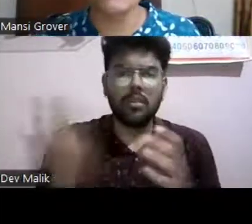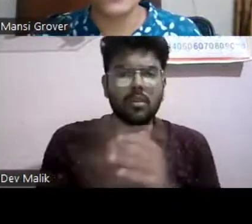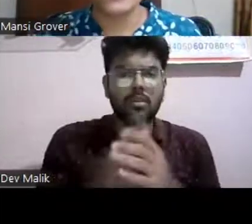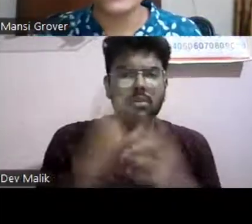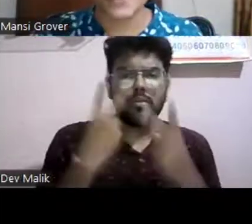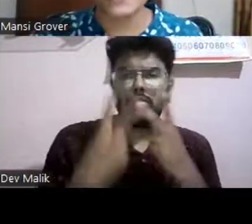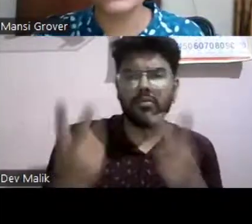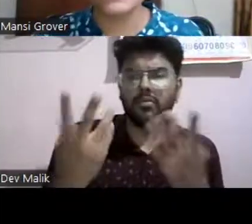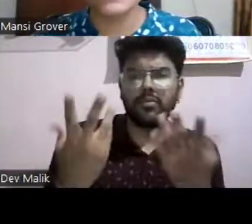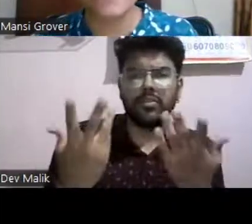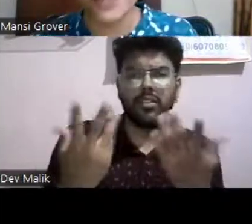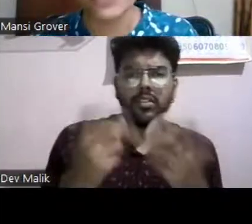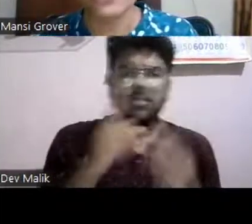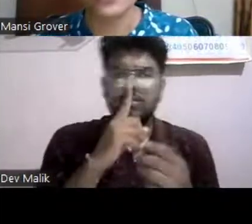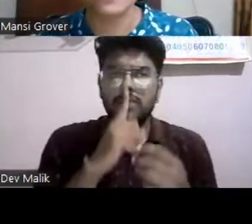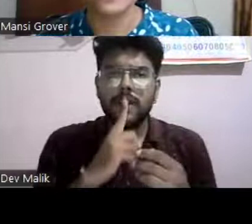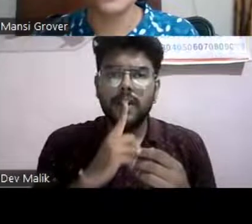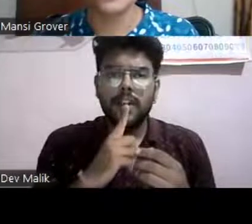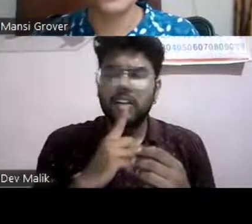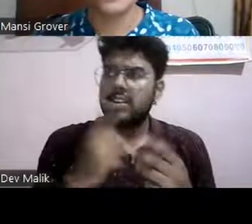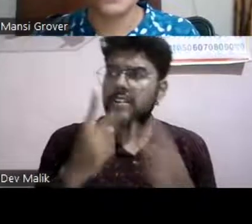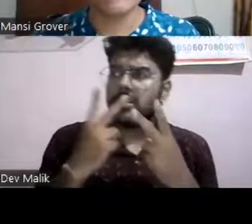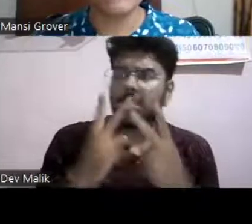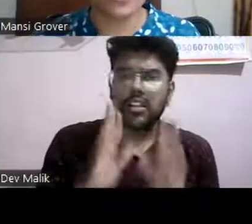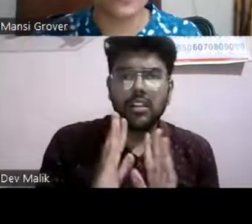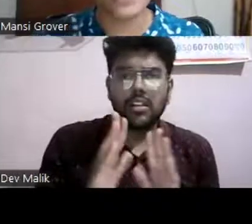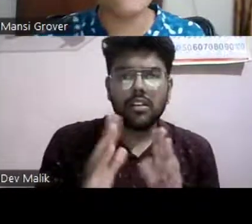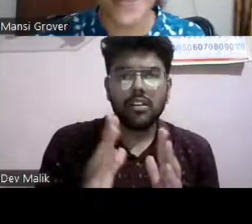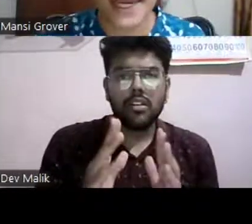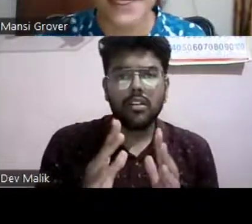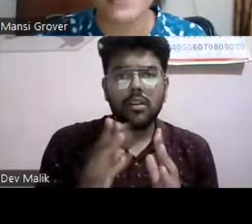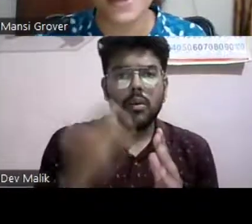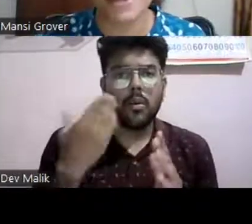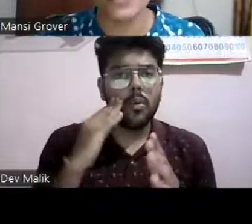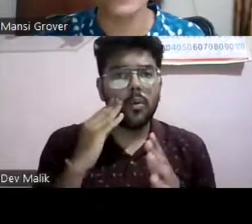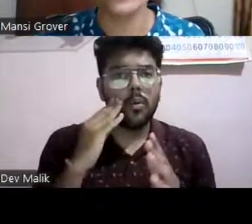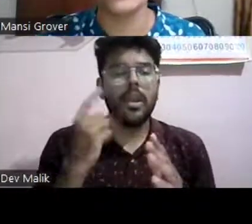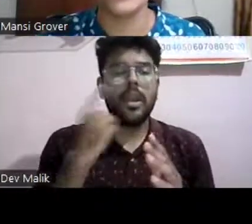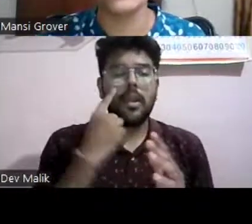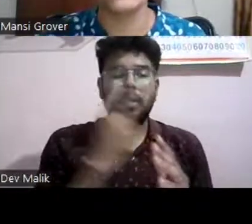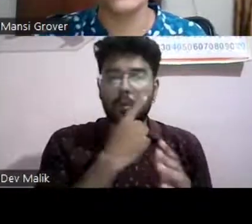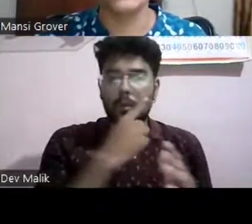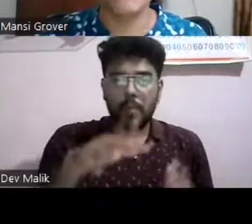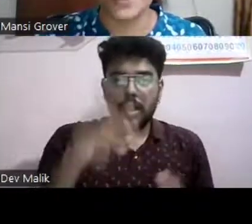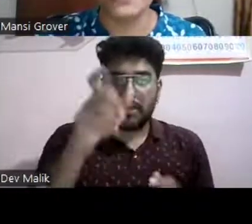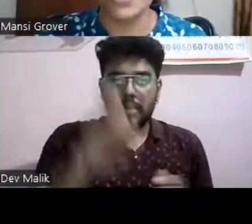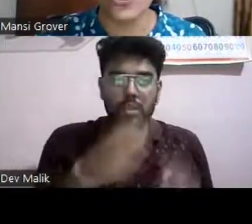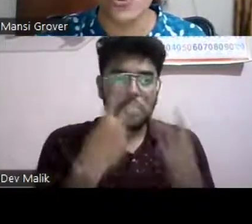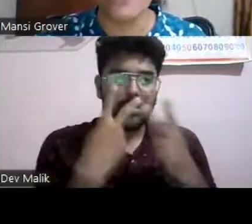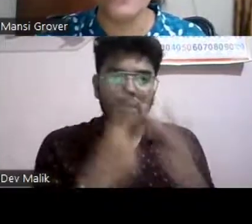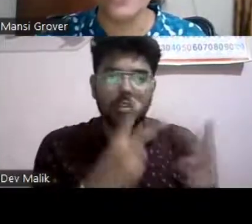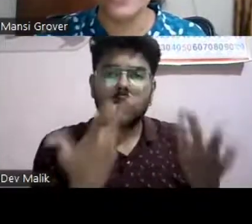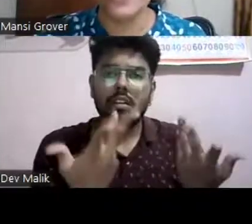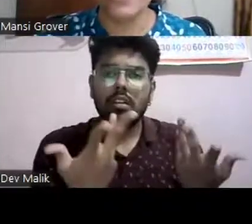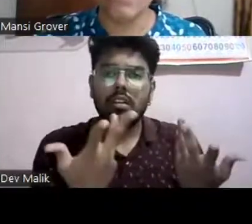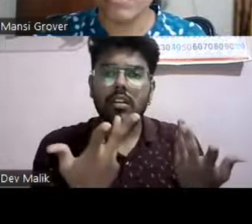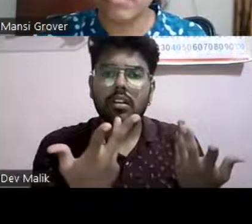of silence and speech? When we look at blindness, are we looking at the binary